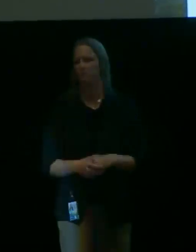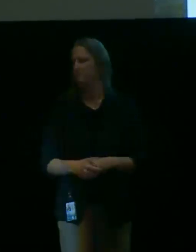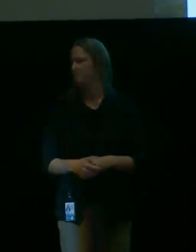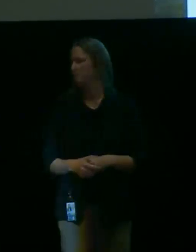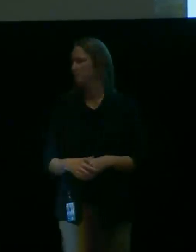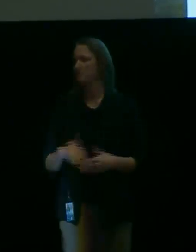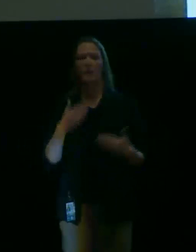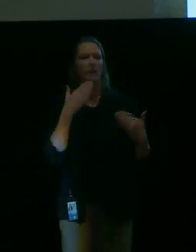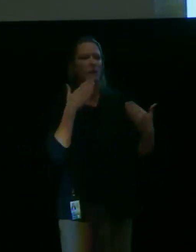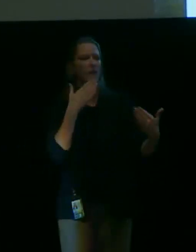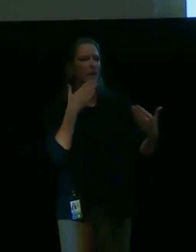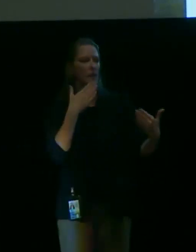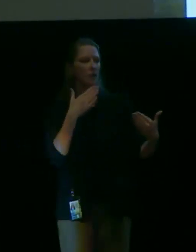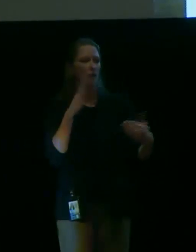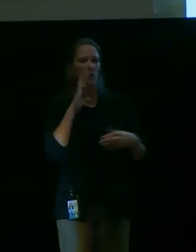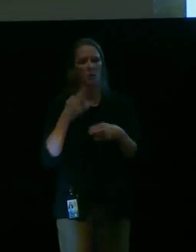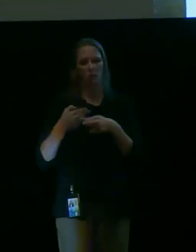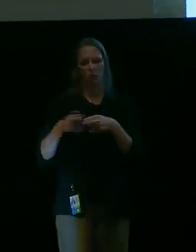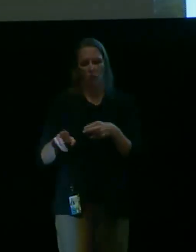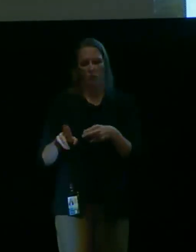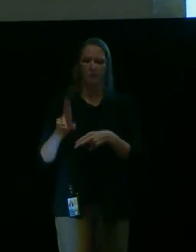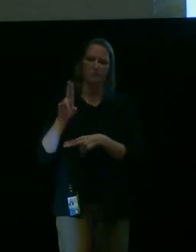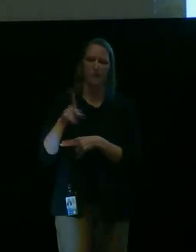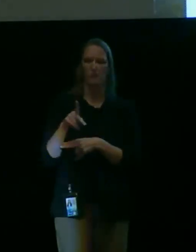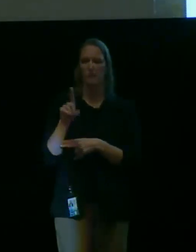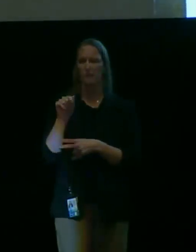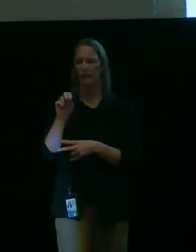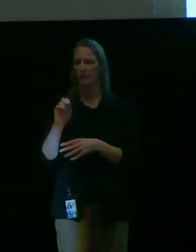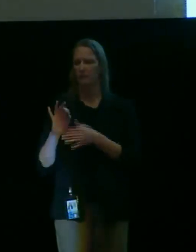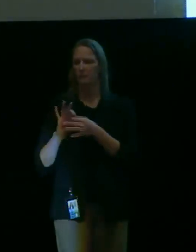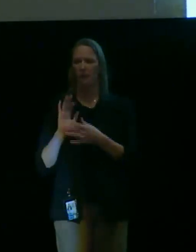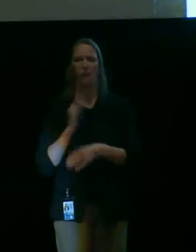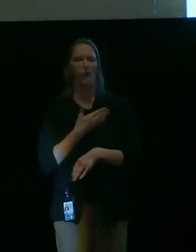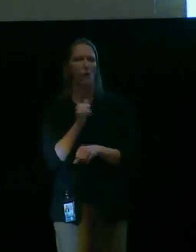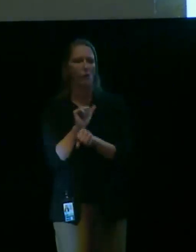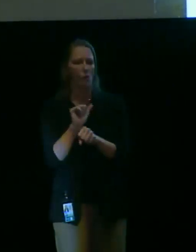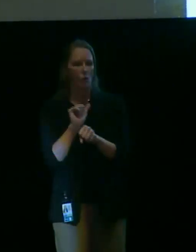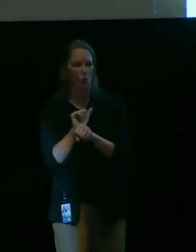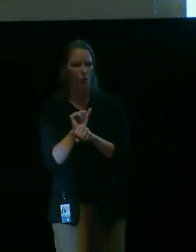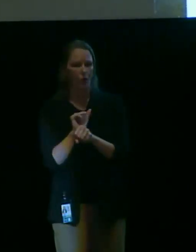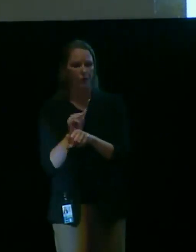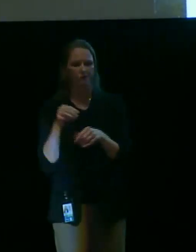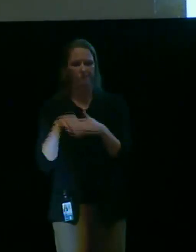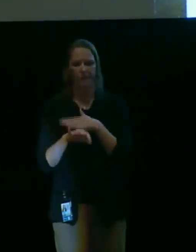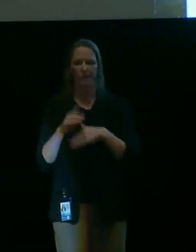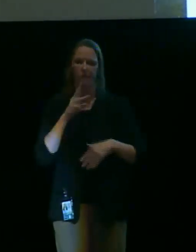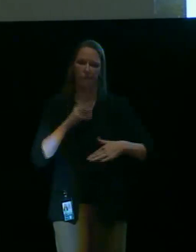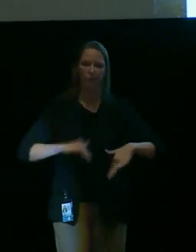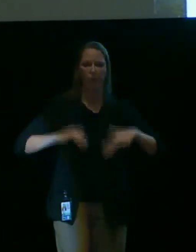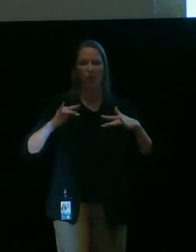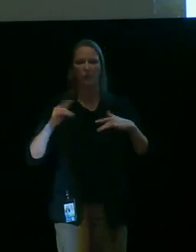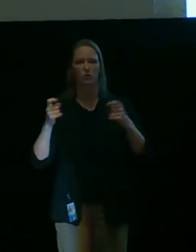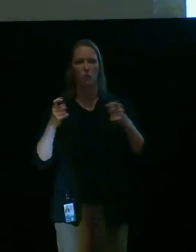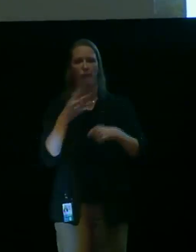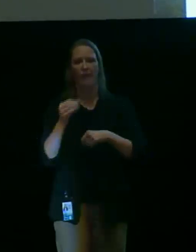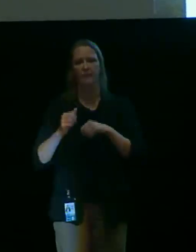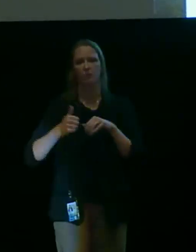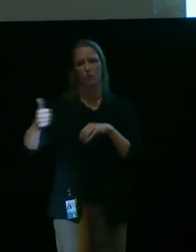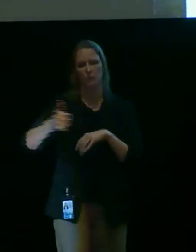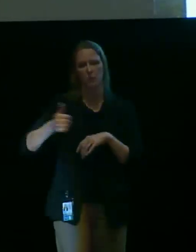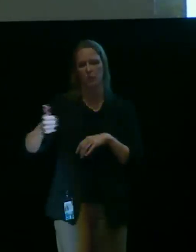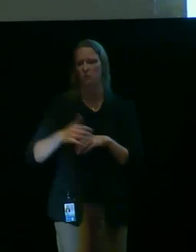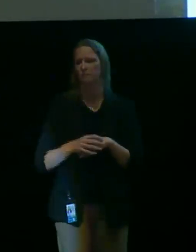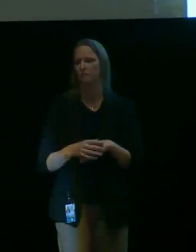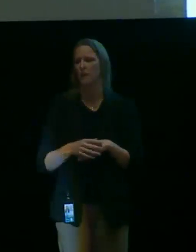Thank you. I'm going to provide a brief update on our work both in flood control and transportation. I was